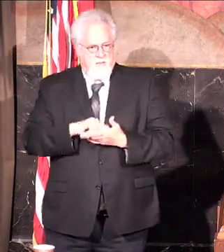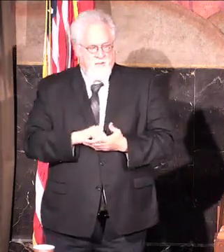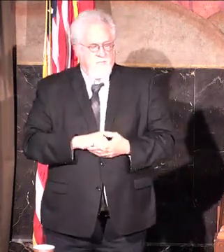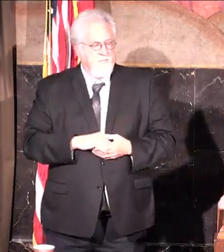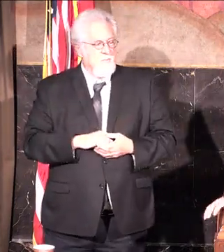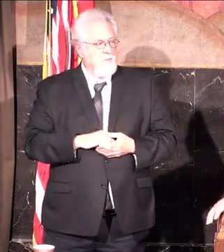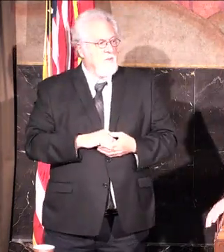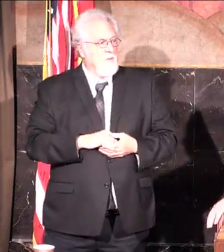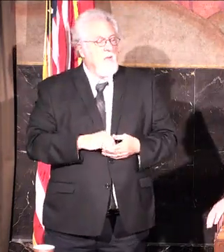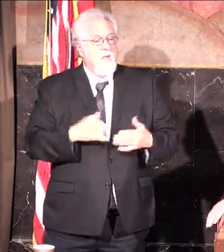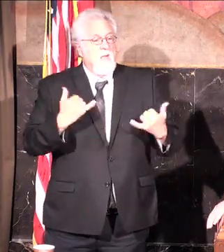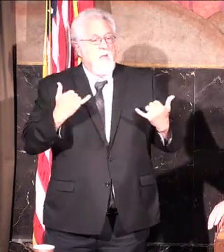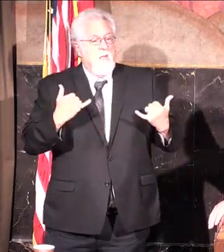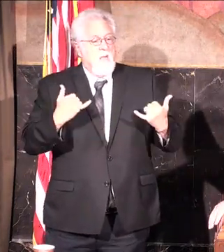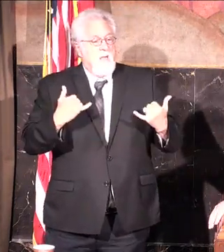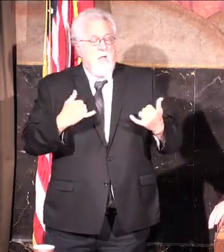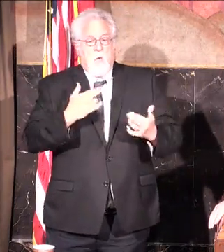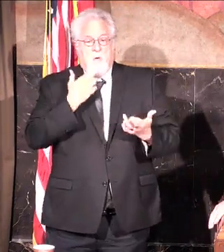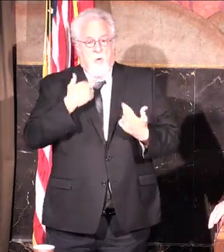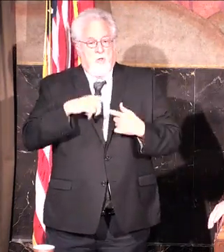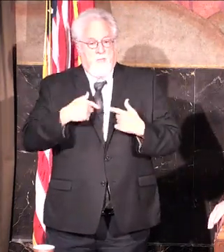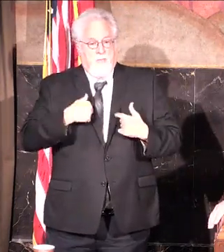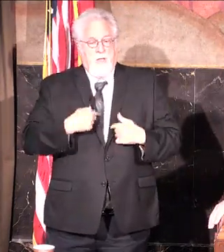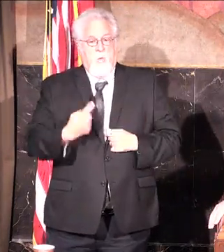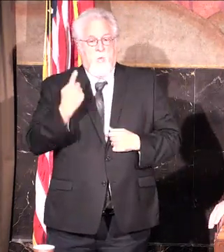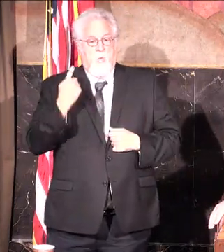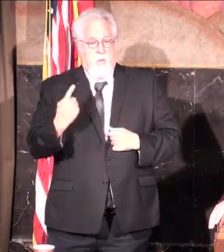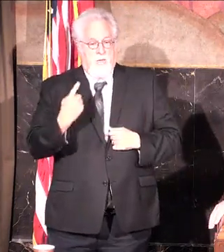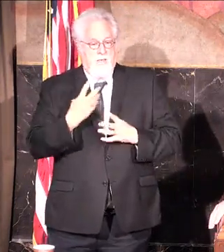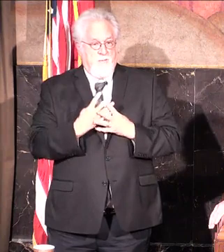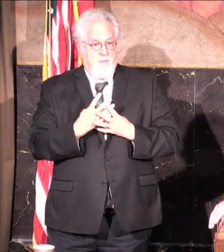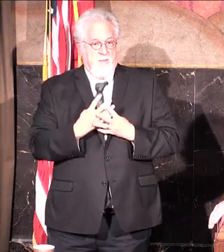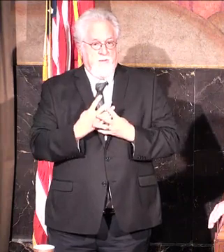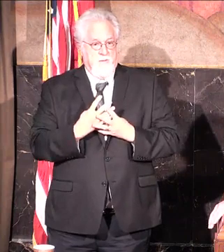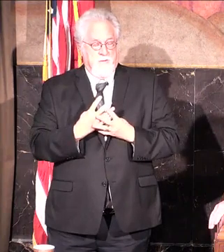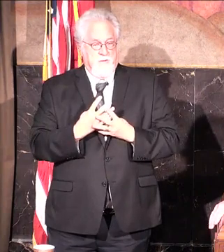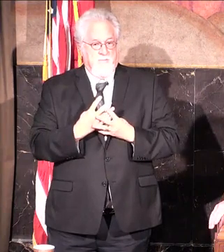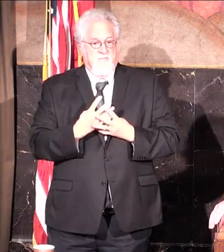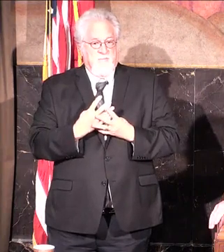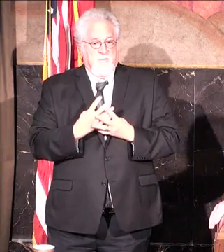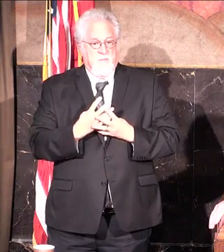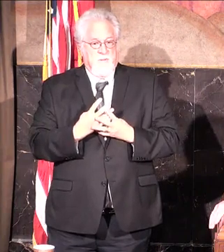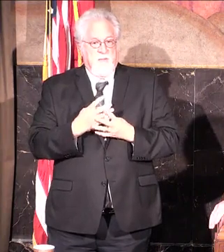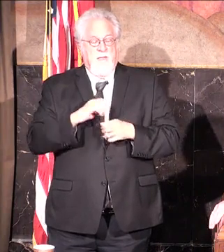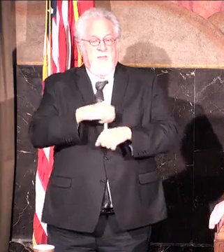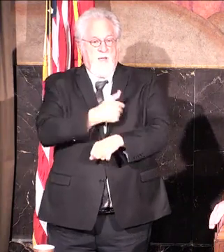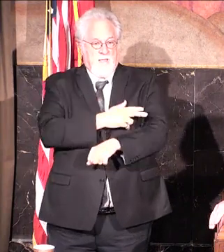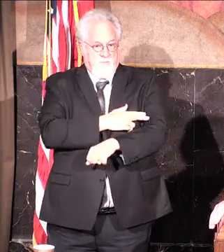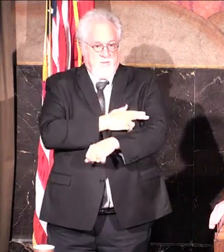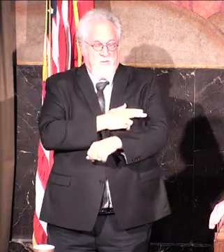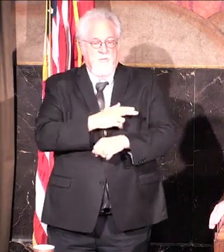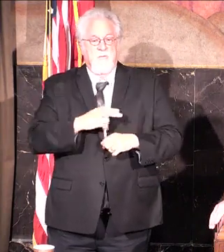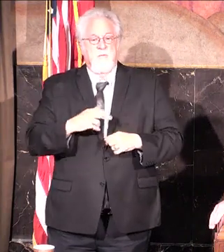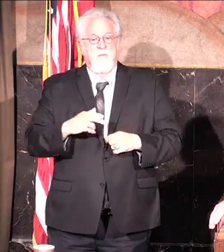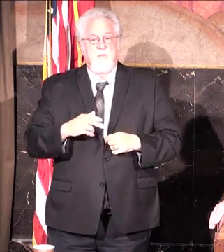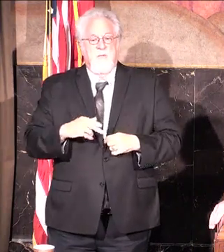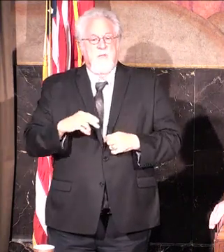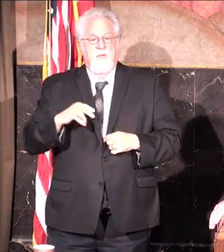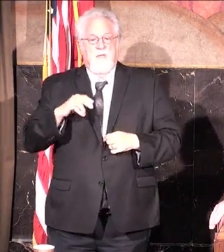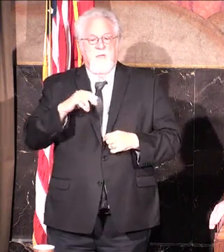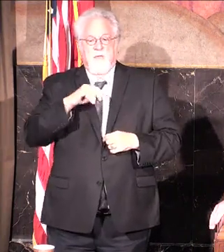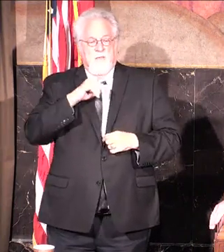day. Today it was reported to me that we have one inmate who is in hospital. That inmate is not in an ICU